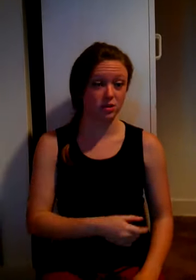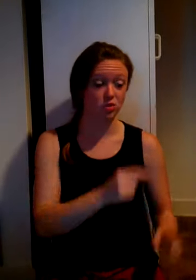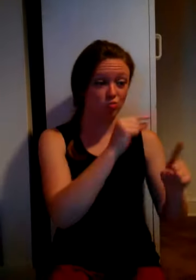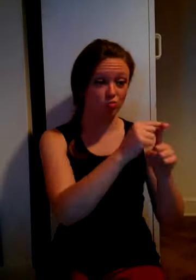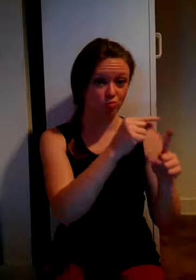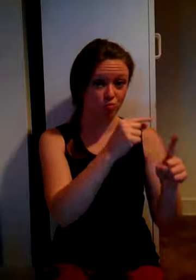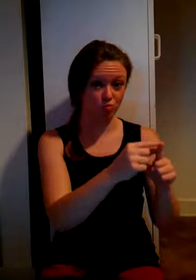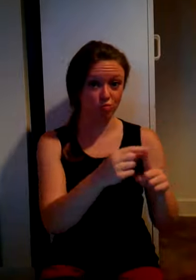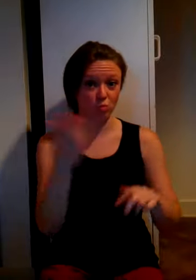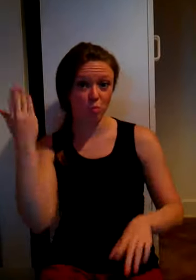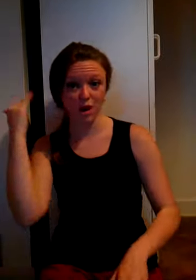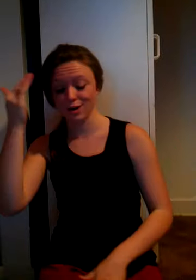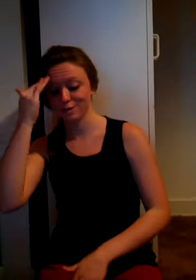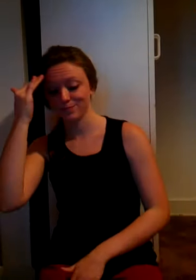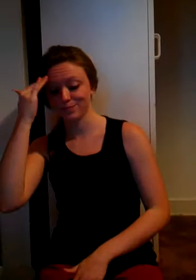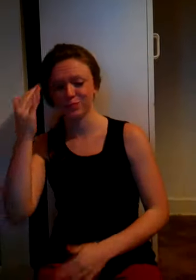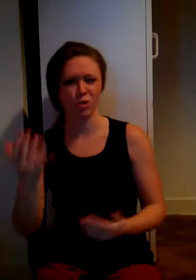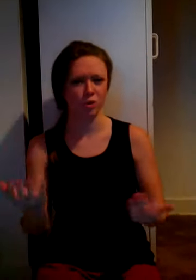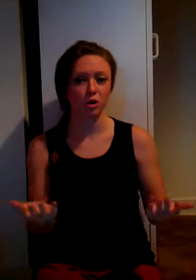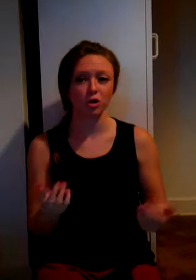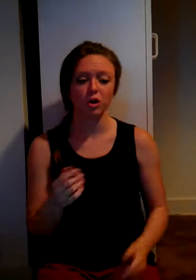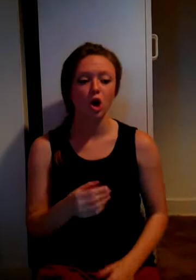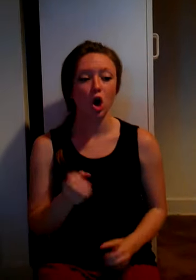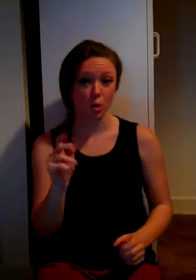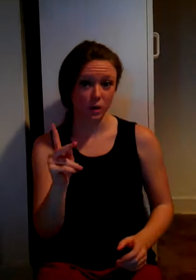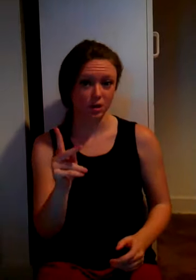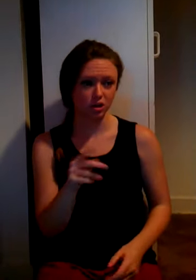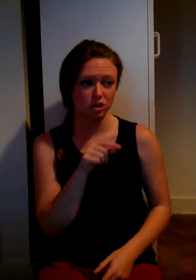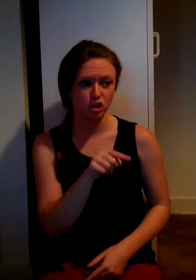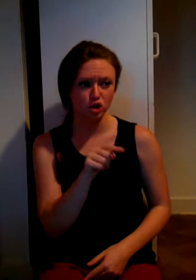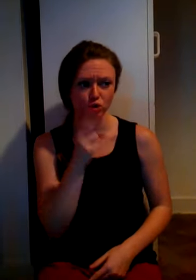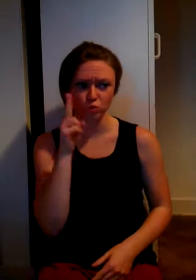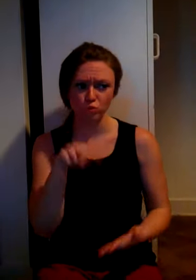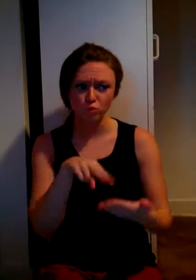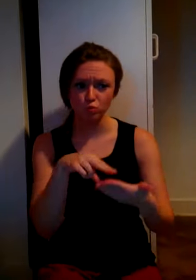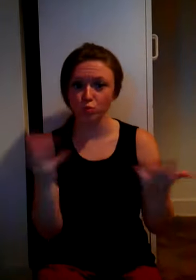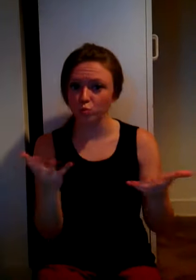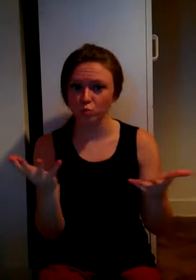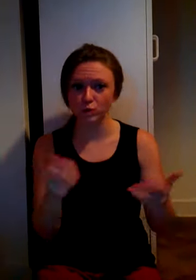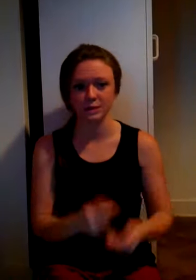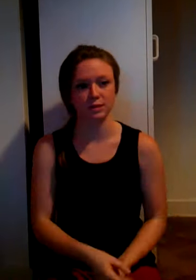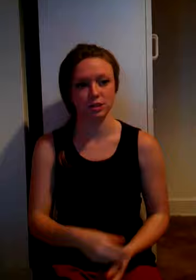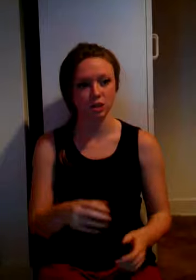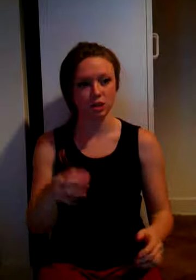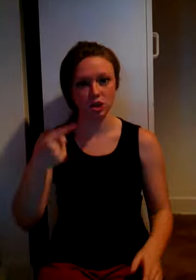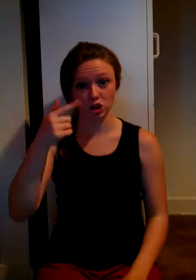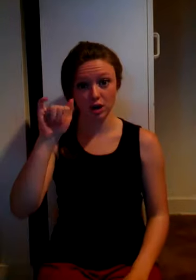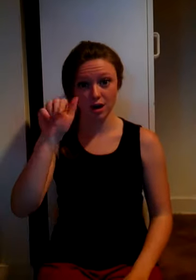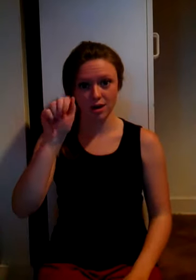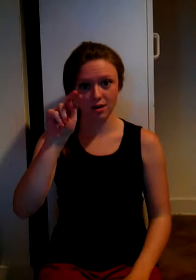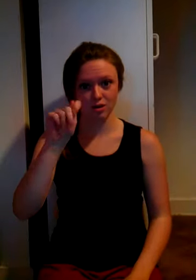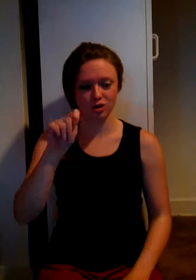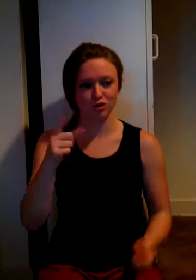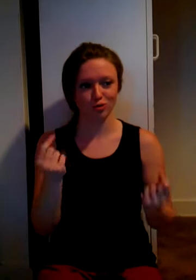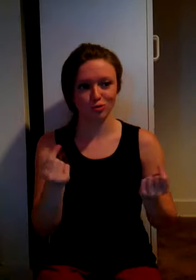all, let's talk about what we read. What did you read? What are all the things that the giant was doing to try to get the woman's attention? What kinds of things was the giant